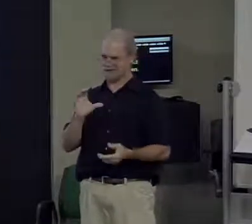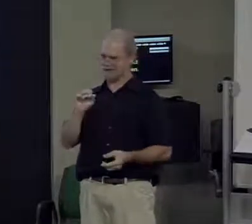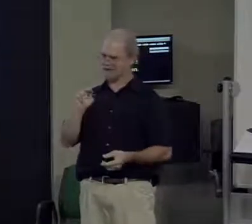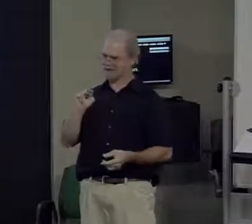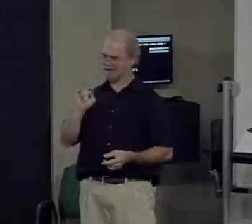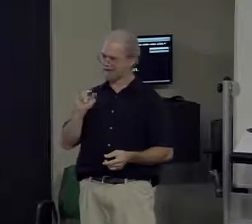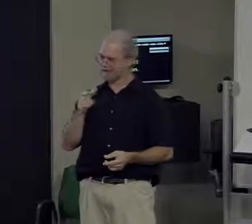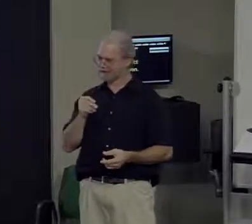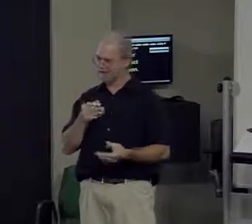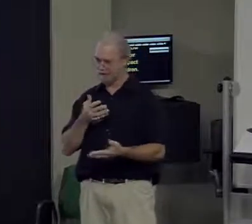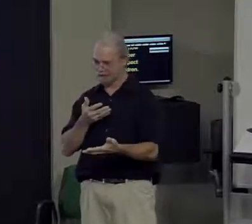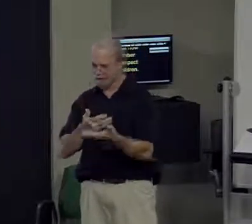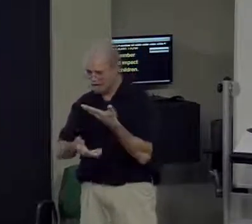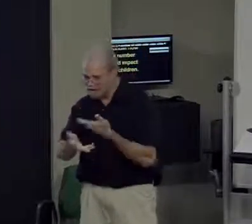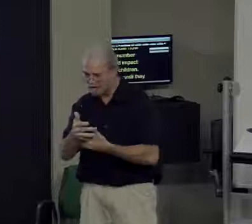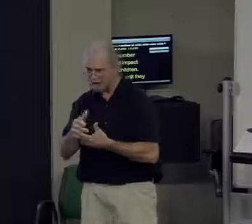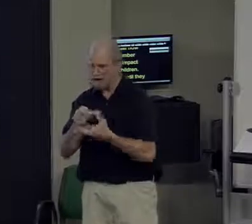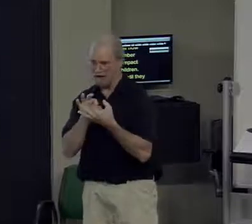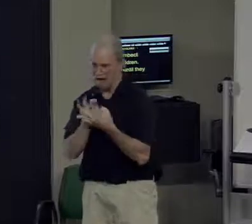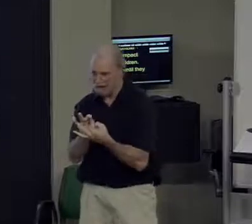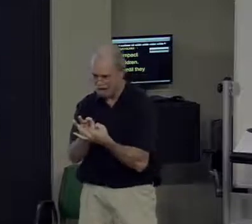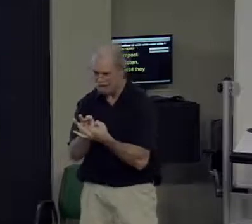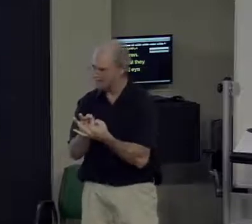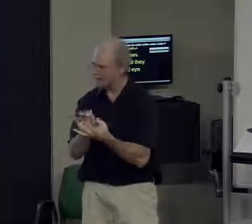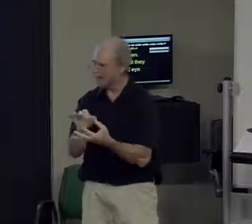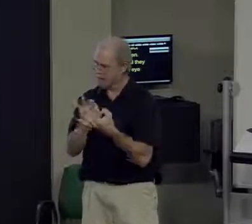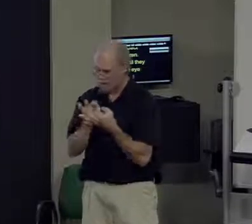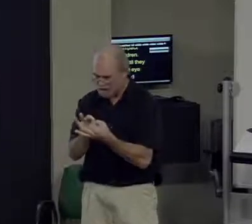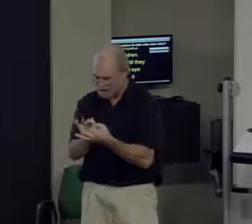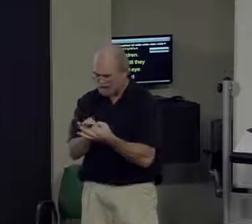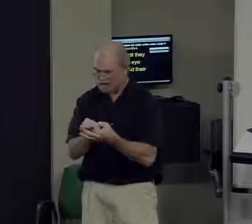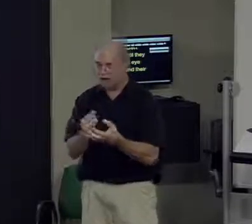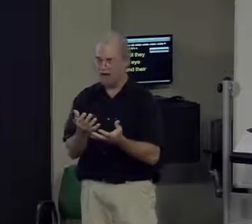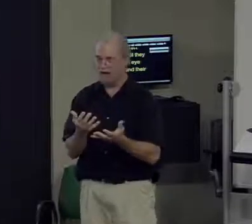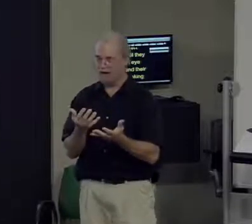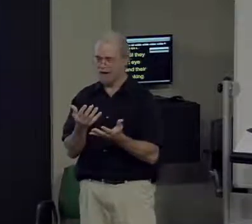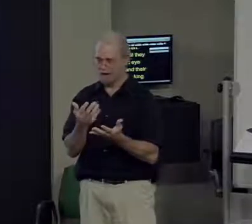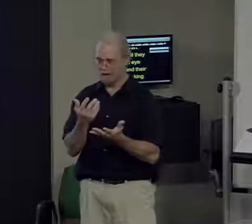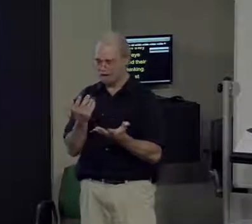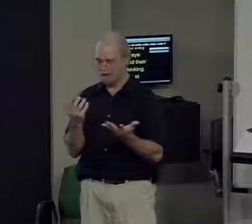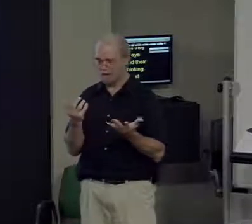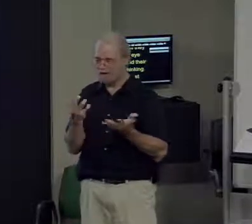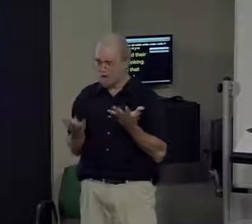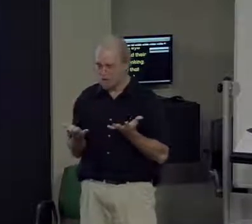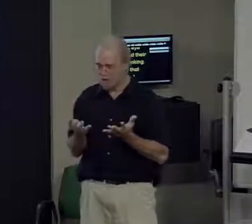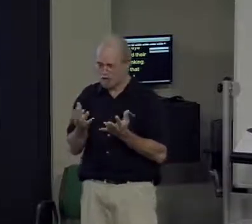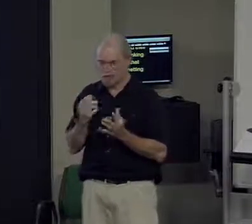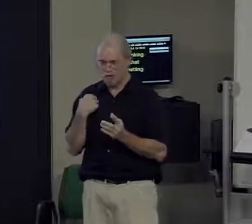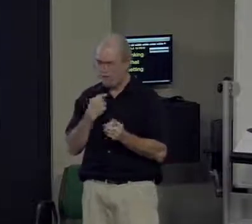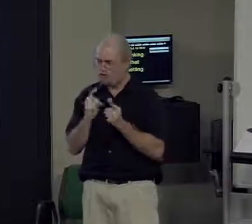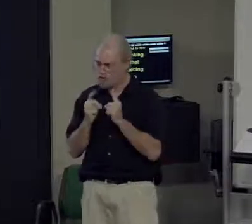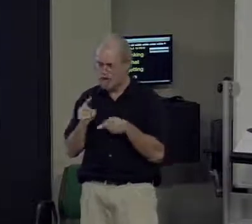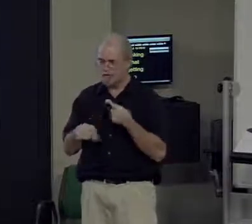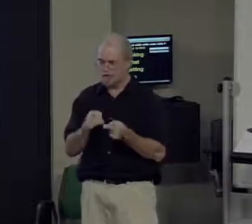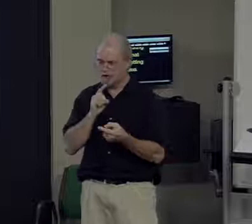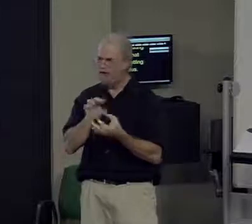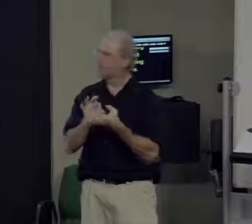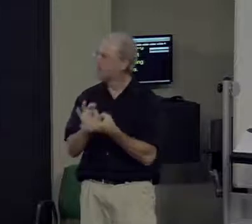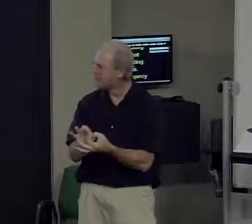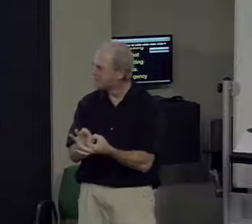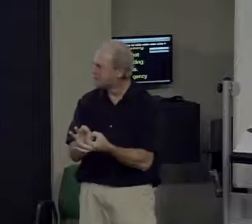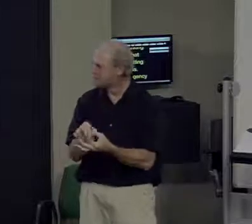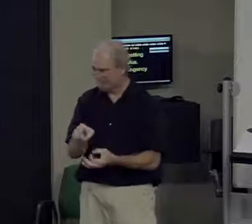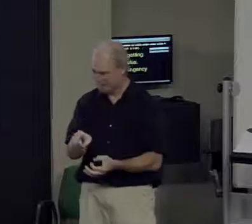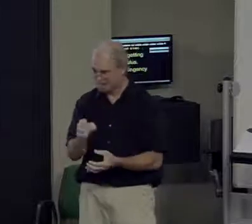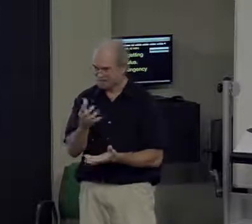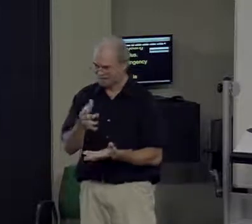that stimulus. So it's the contingency that you mentioned is also contingent on the connection, the eye contact that